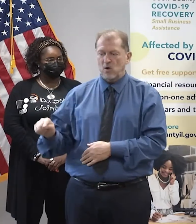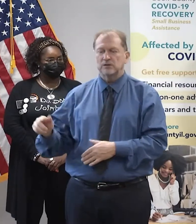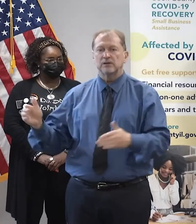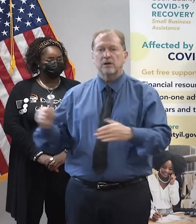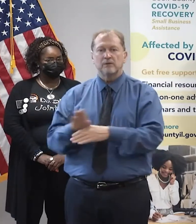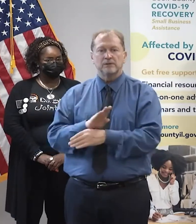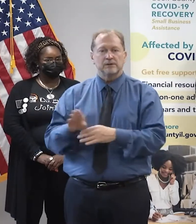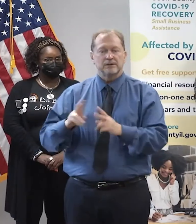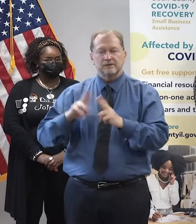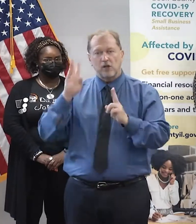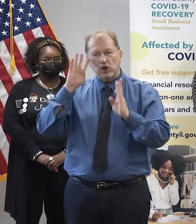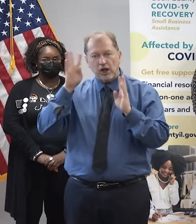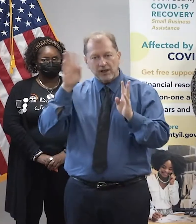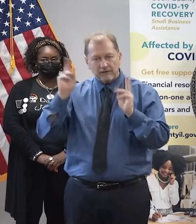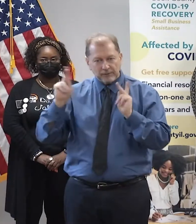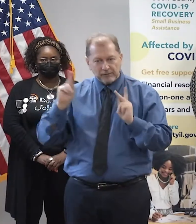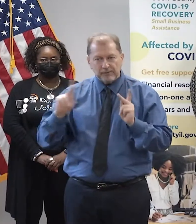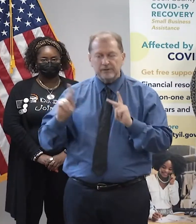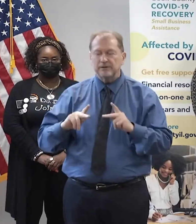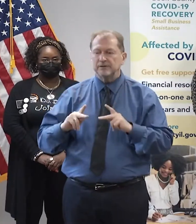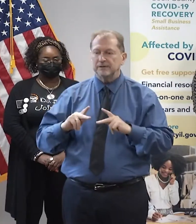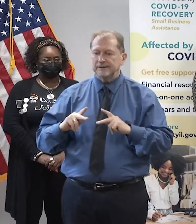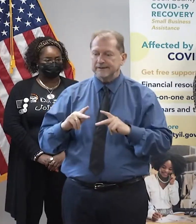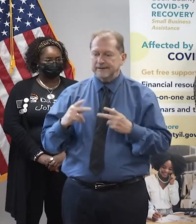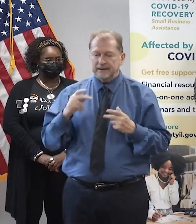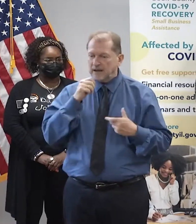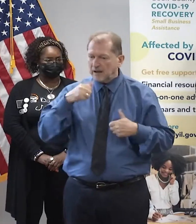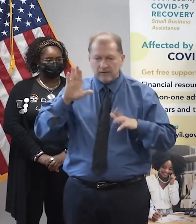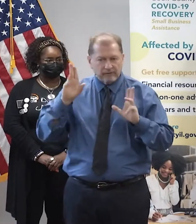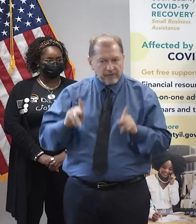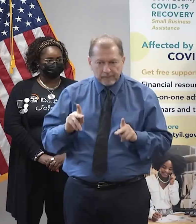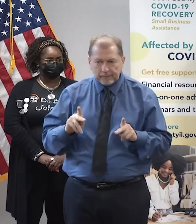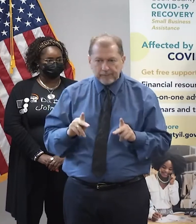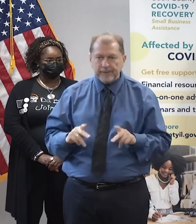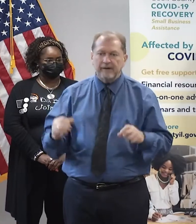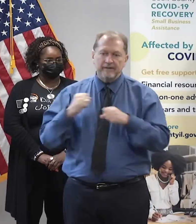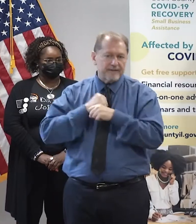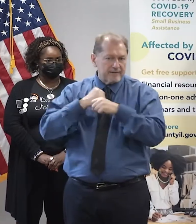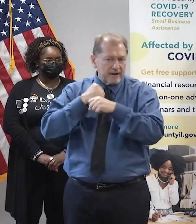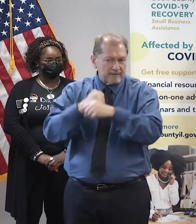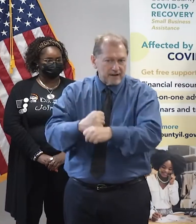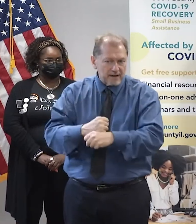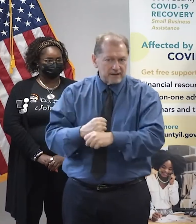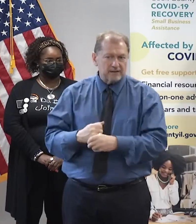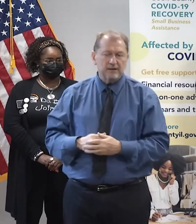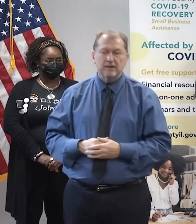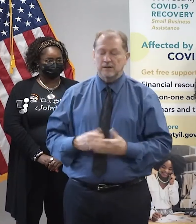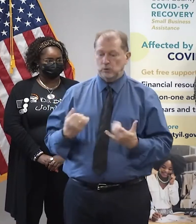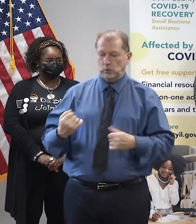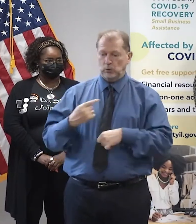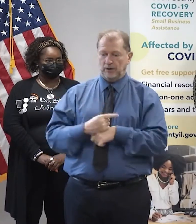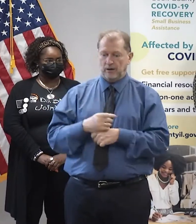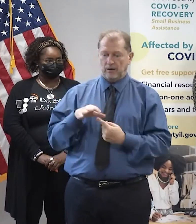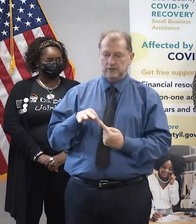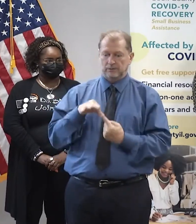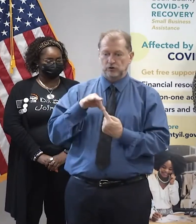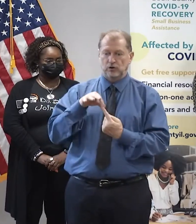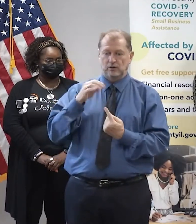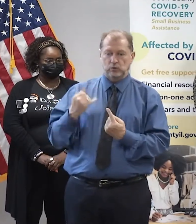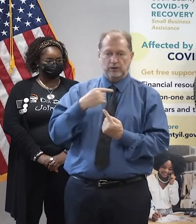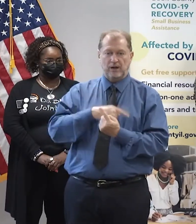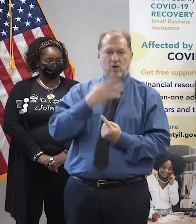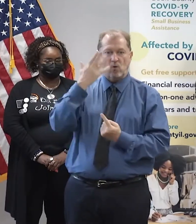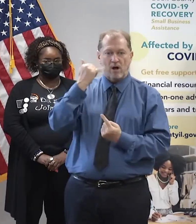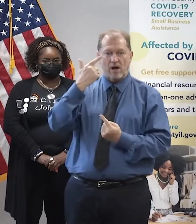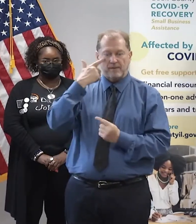so creative, and are the fabric of our communities. Today is special because it marks a milestone for growth